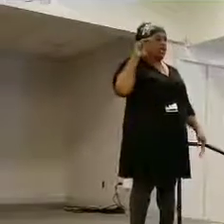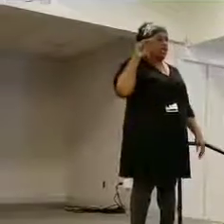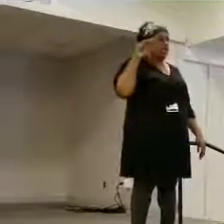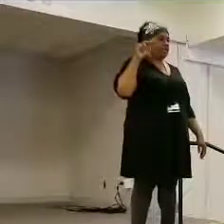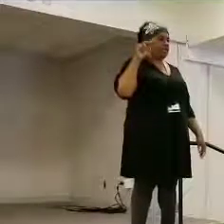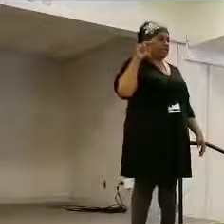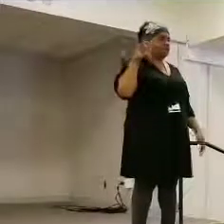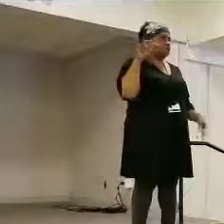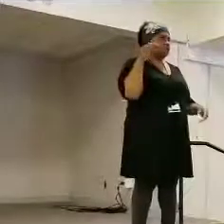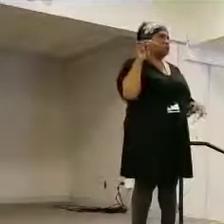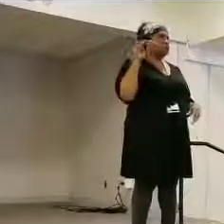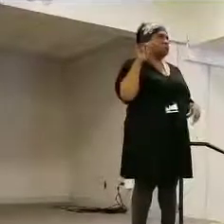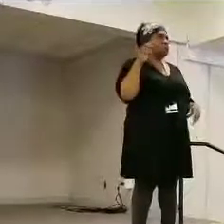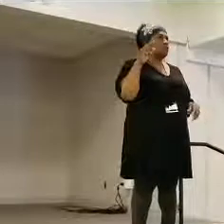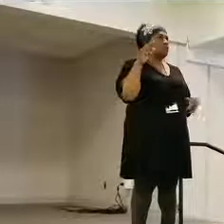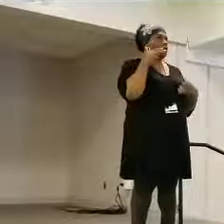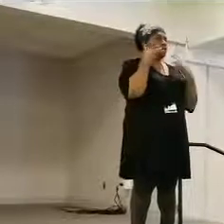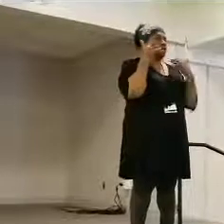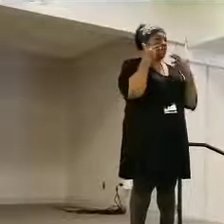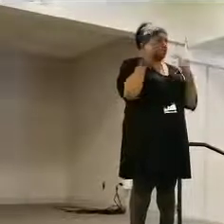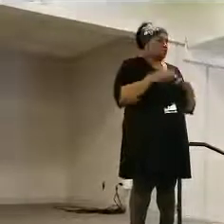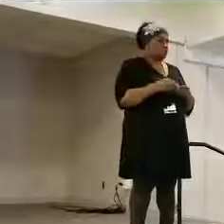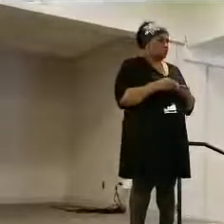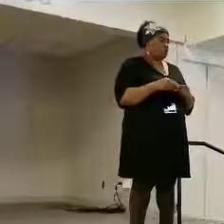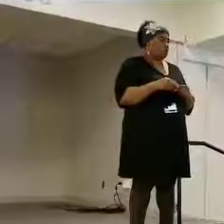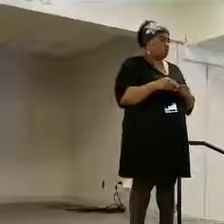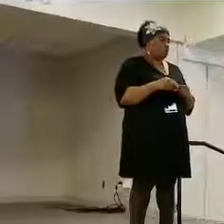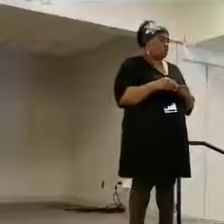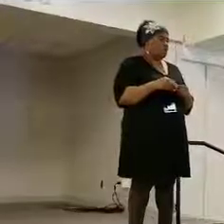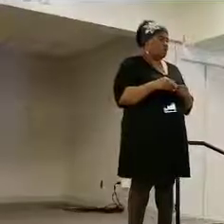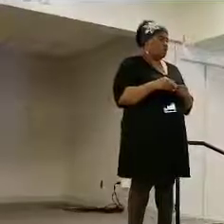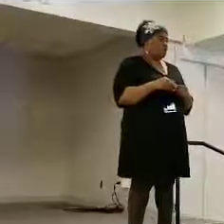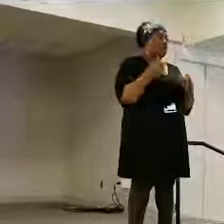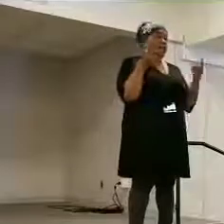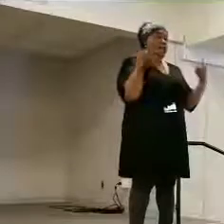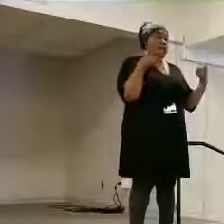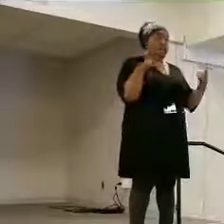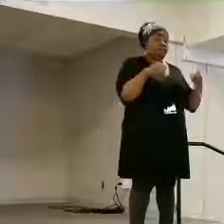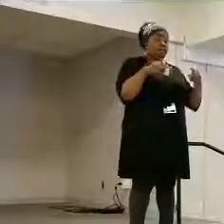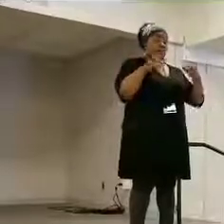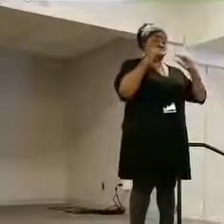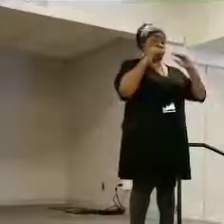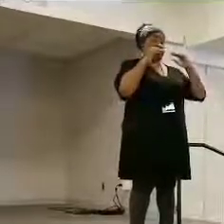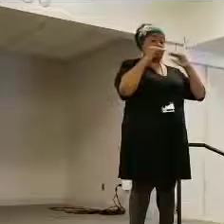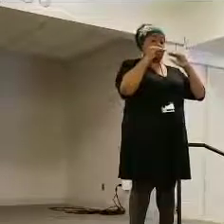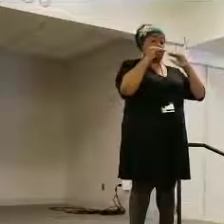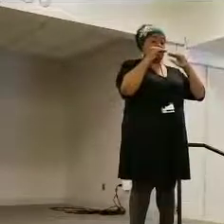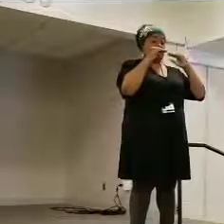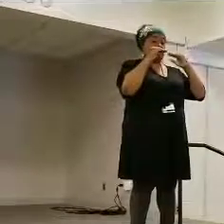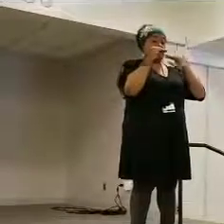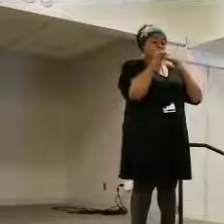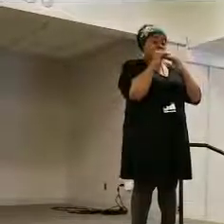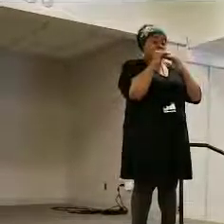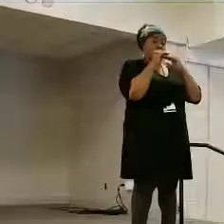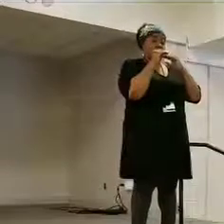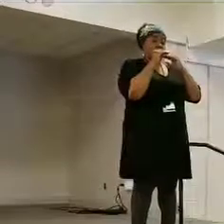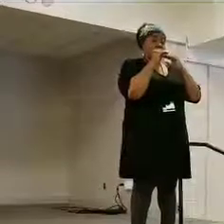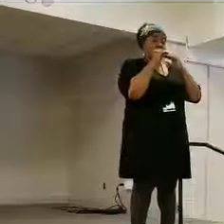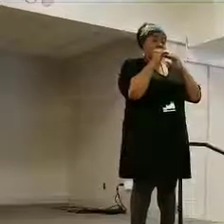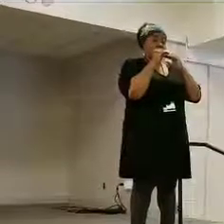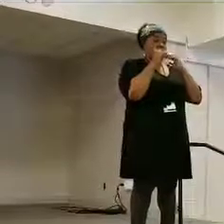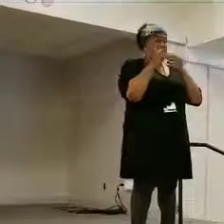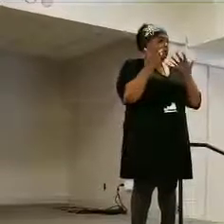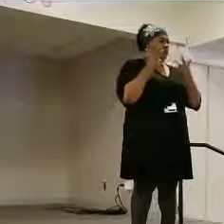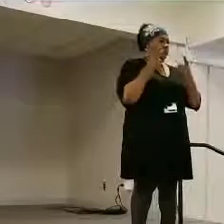Subduction zones, however, happen when one plate slides underneath another. These are known for producing